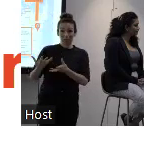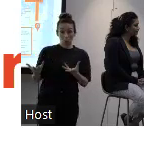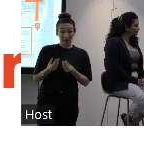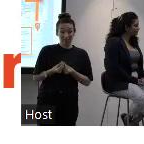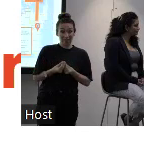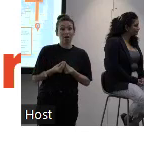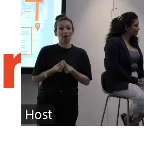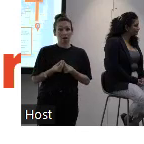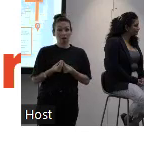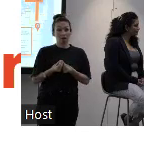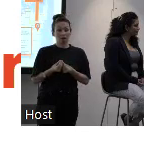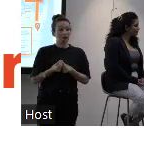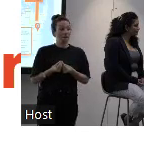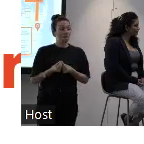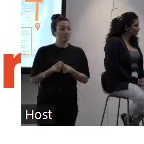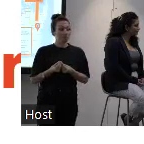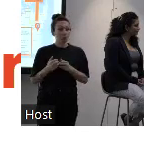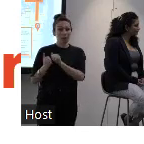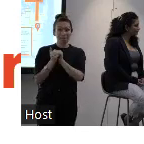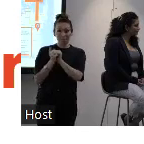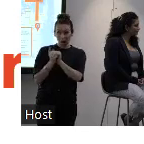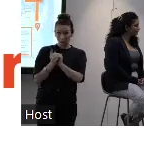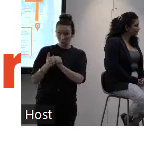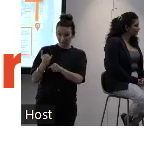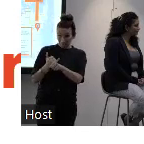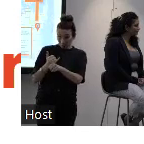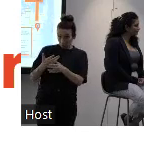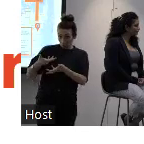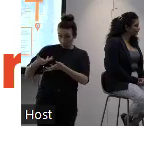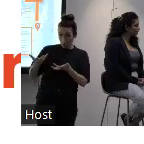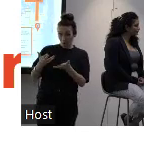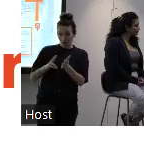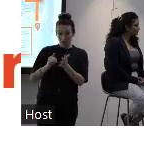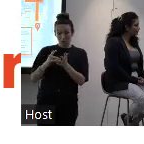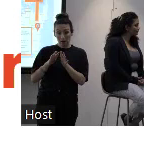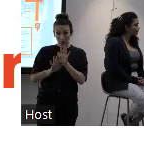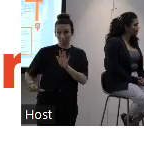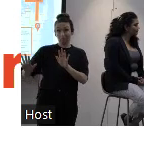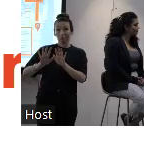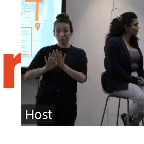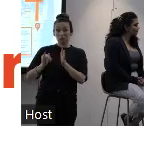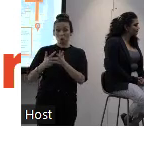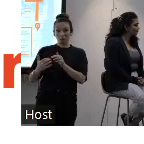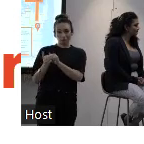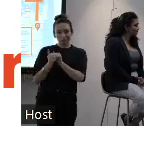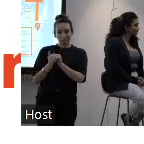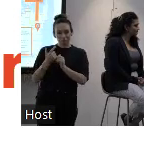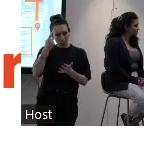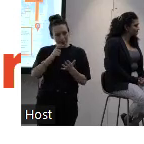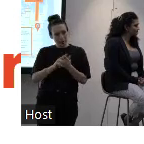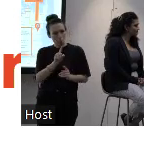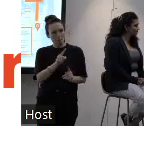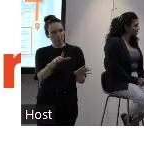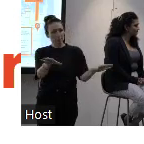living laboratory. So we partner with clinical services across New South Wales to identify needs in children